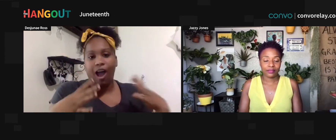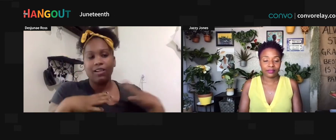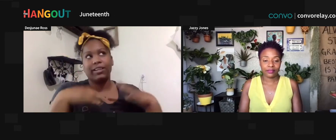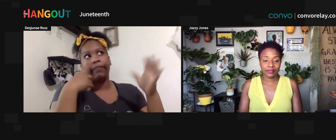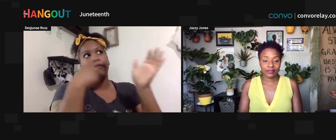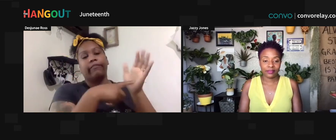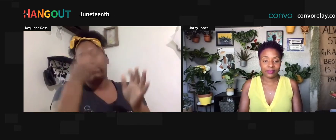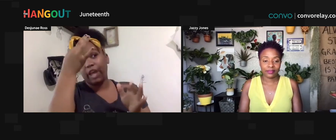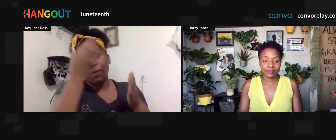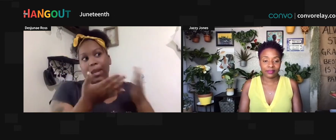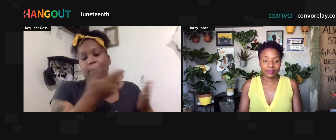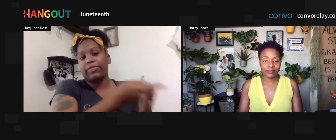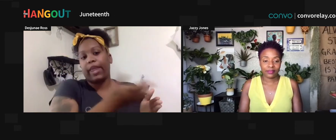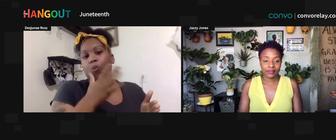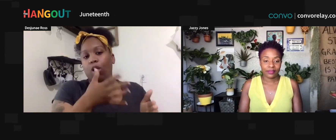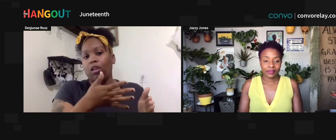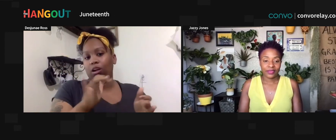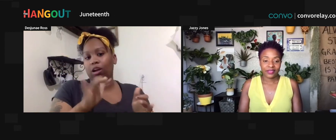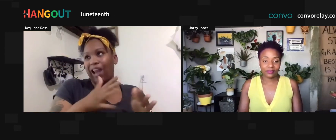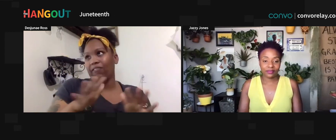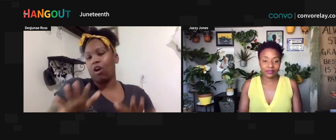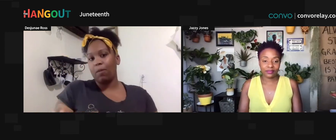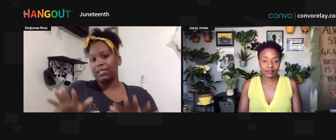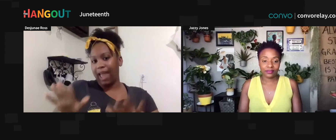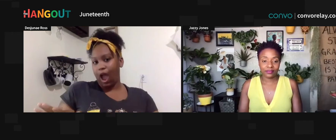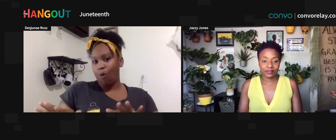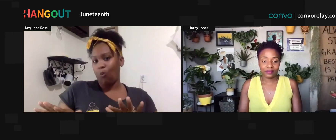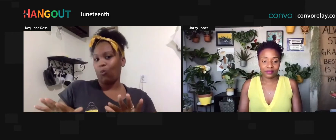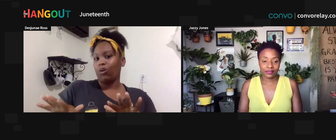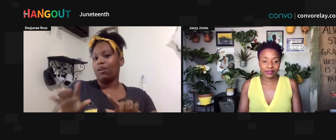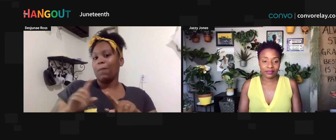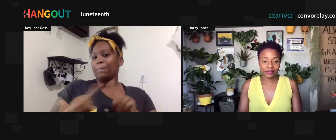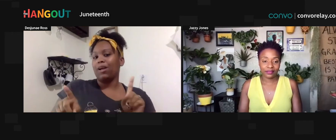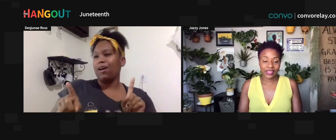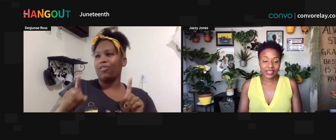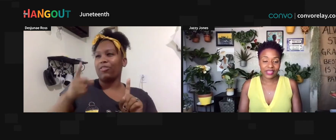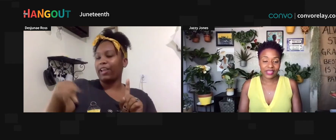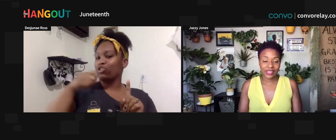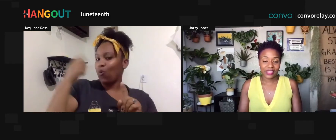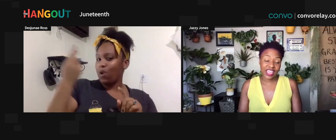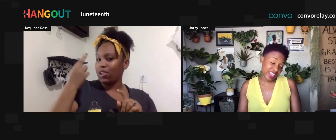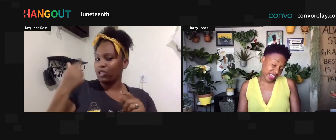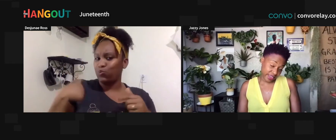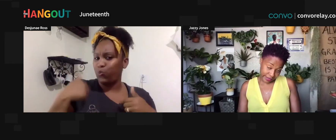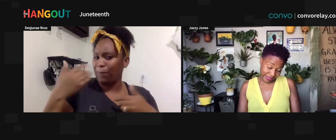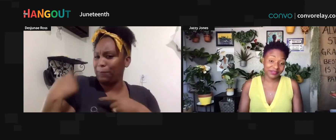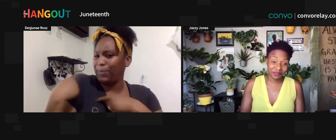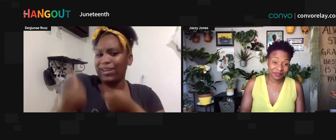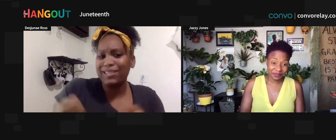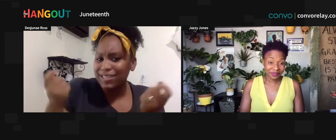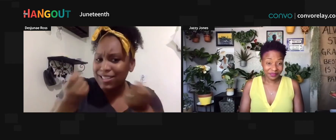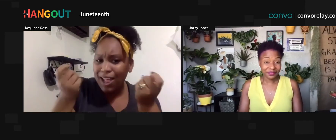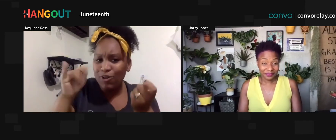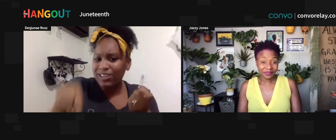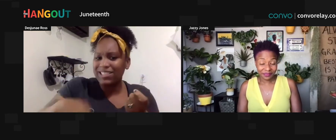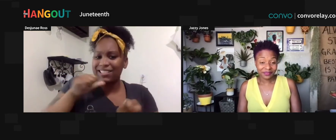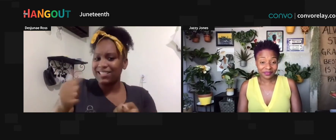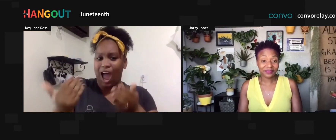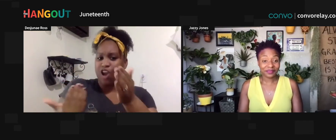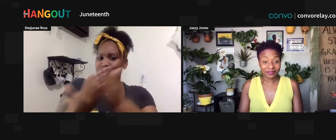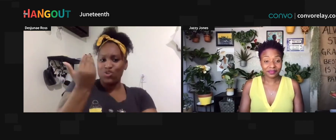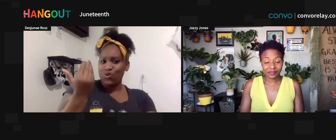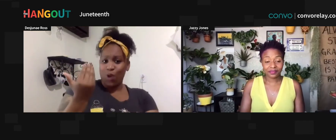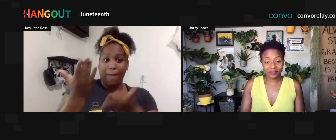maybe if we give them June 19th, then, that will quiet them down or calm them down. But they don't realize that we've